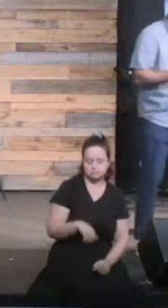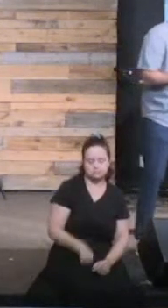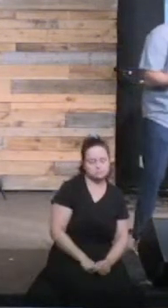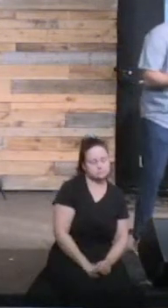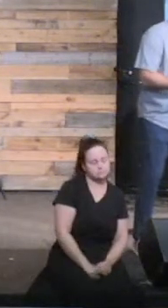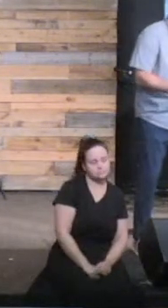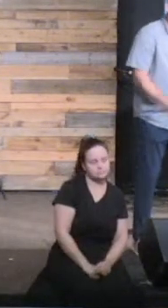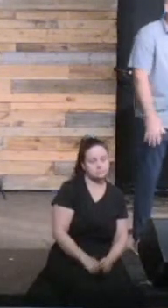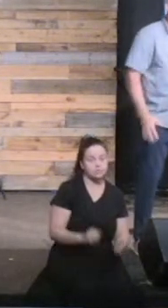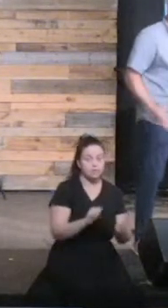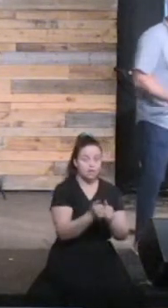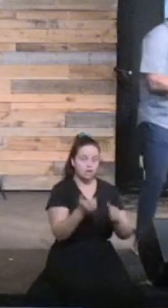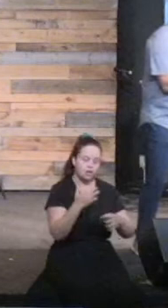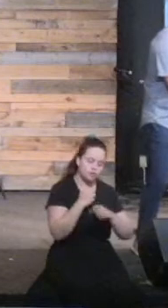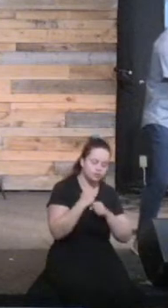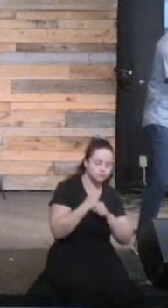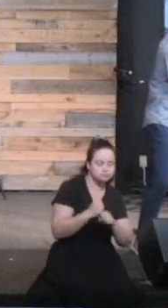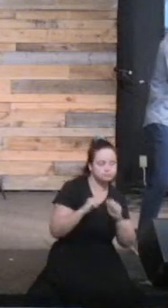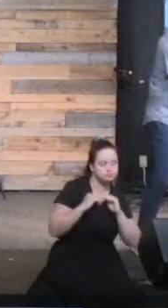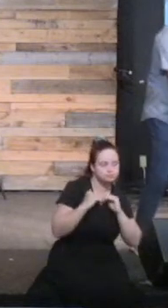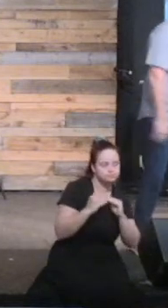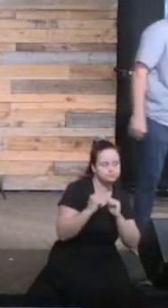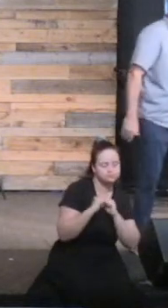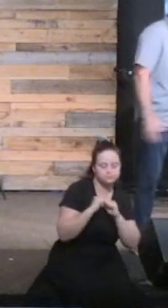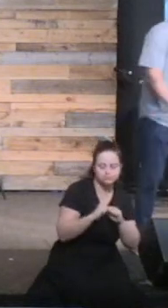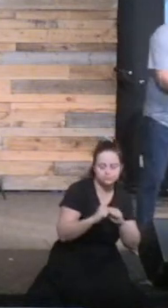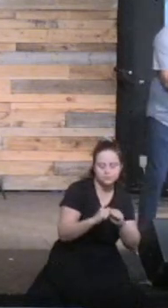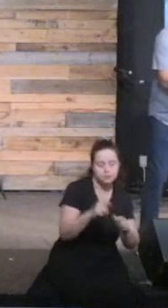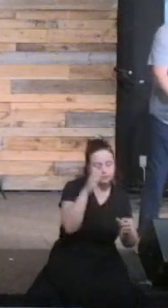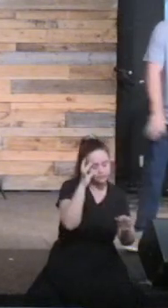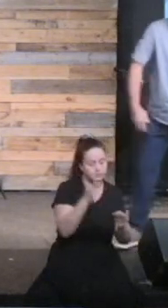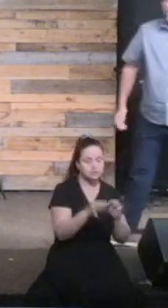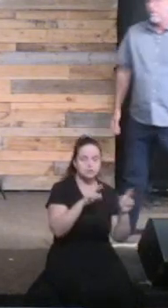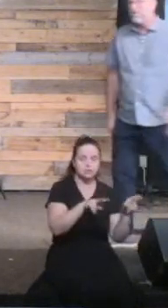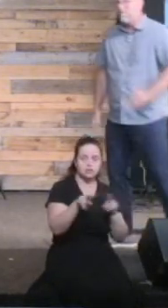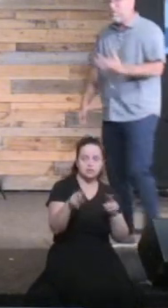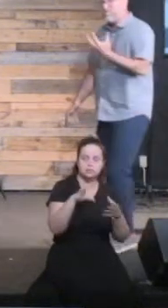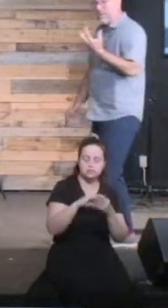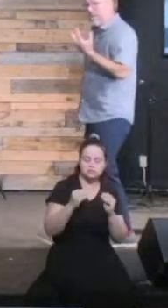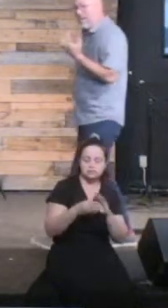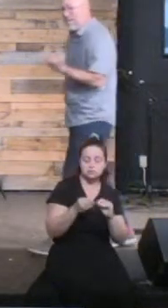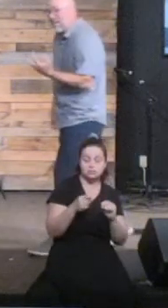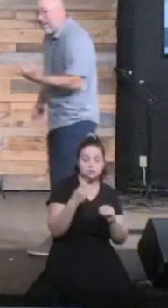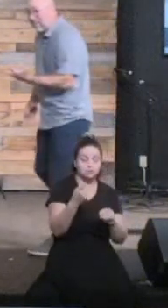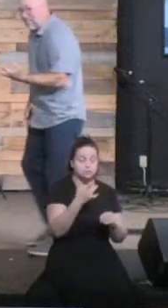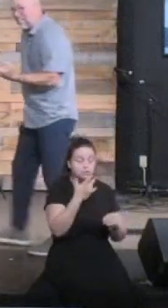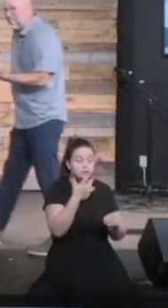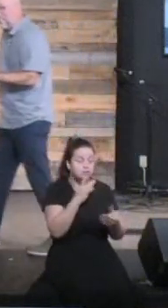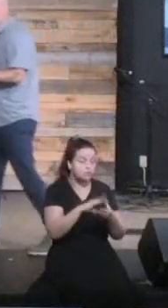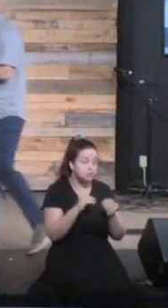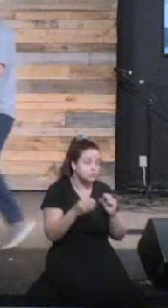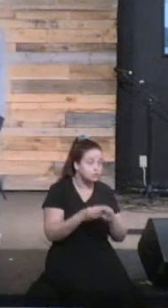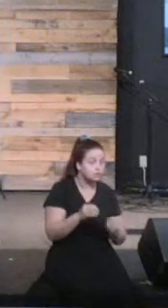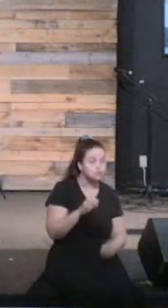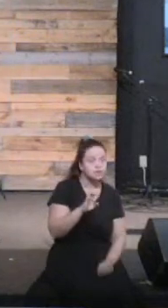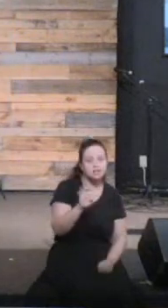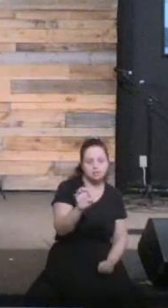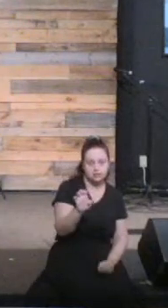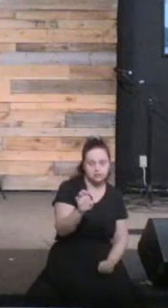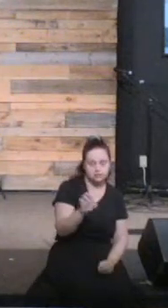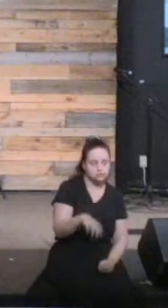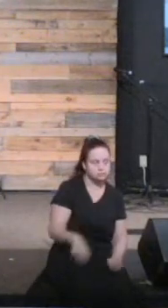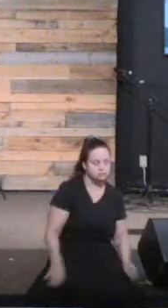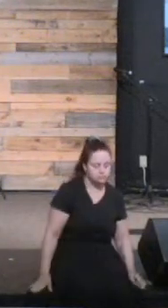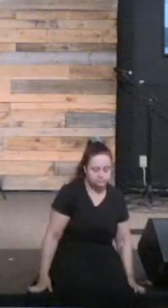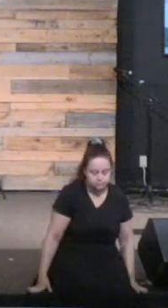how do you hold on to your faith will you look to the stories and one of their favorite stories was Enoch in